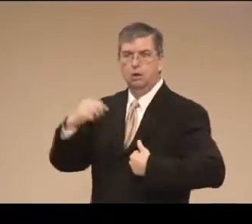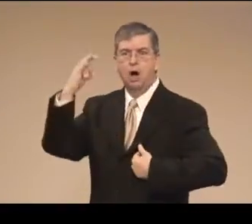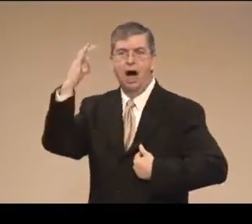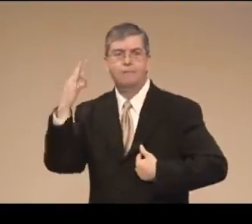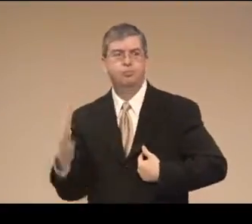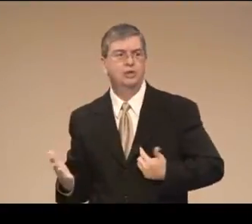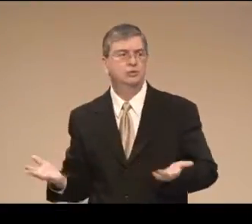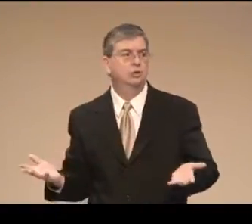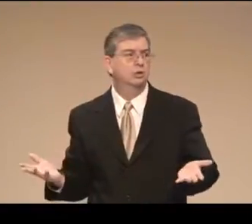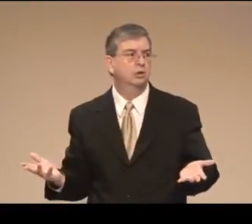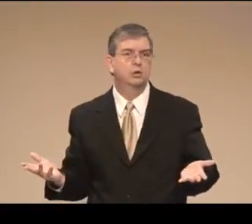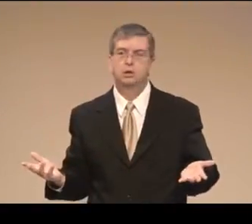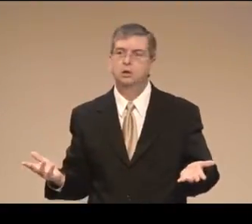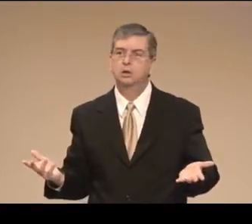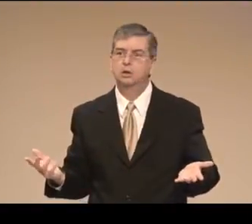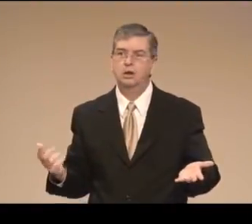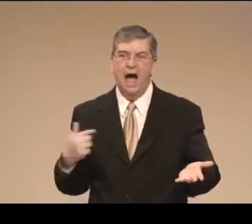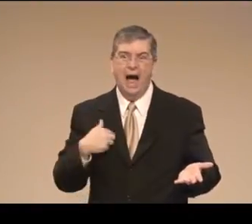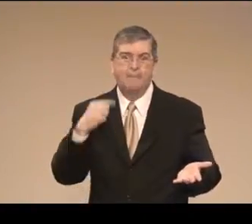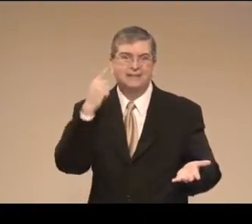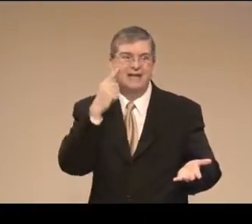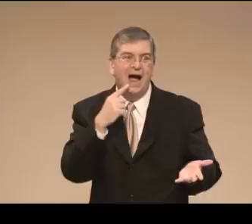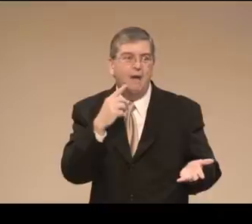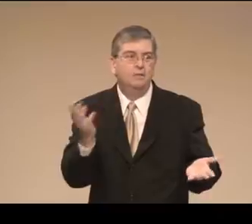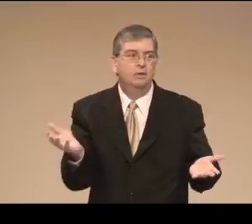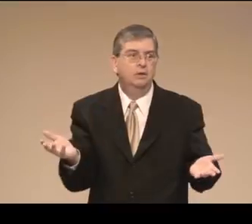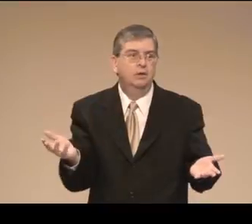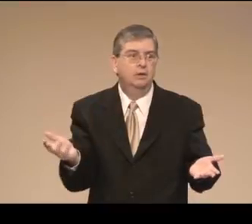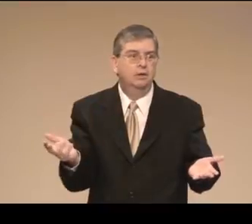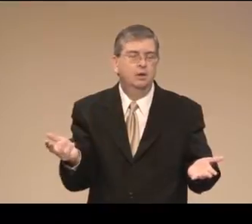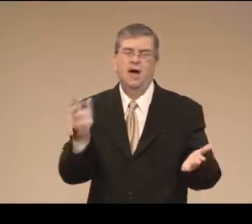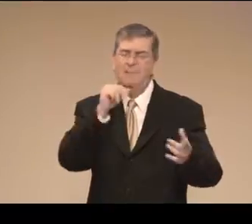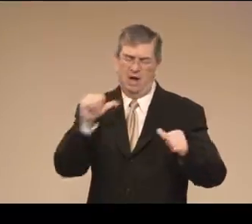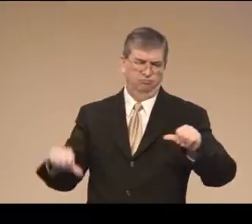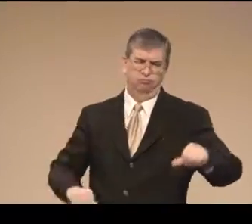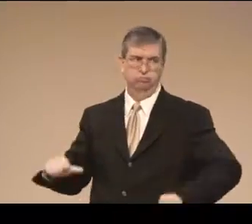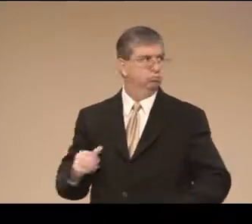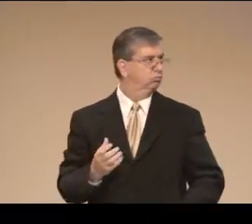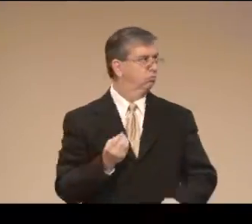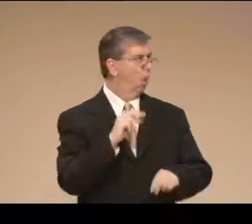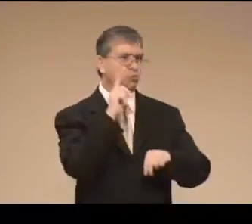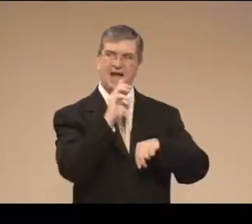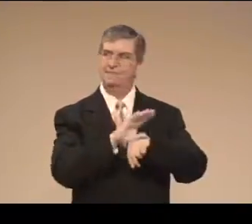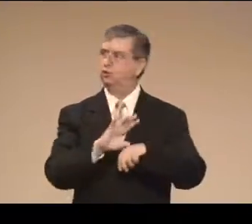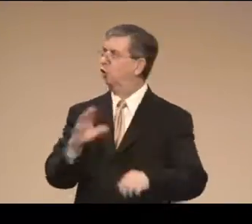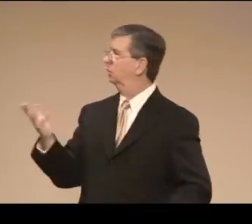past. But look at my family heritage, yet I'm a preacher and I'm deaf. I'm not